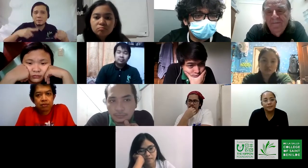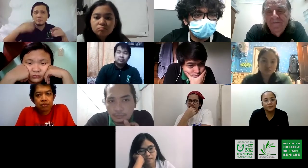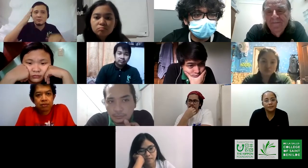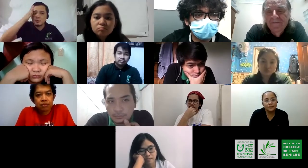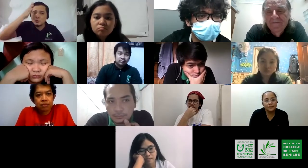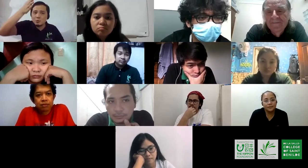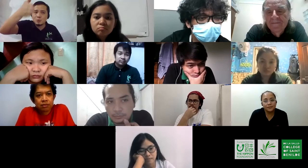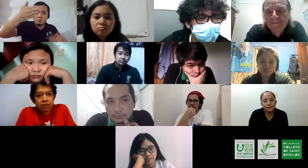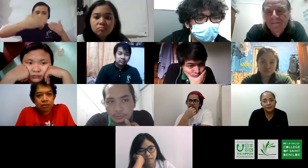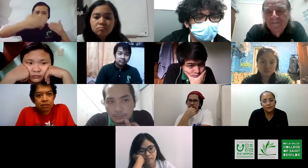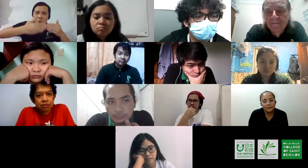Okay, so,